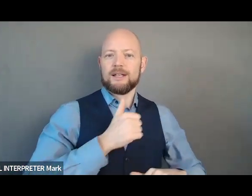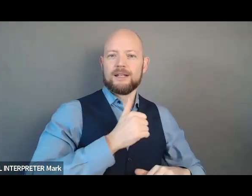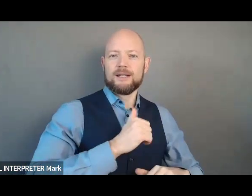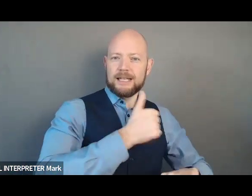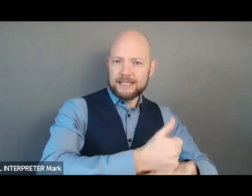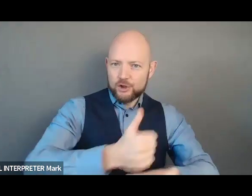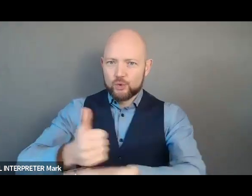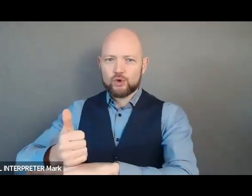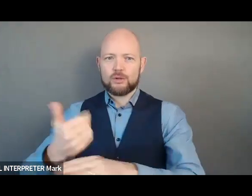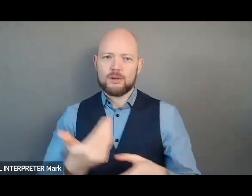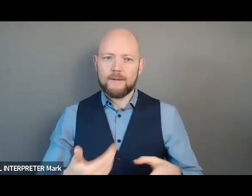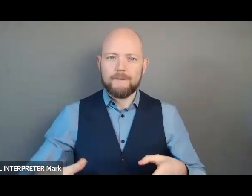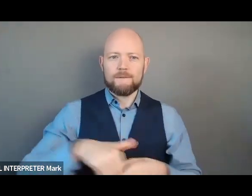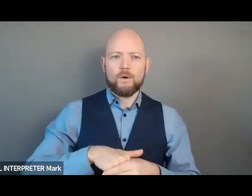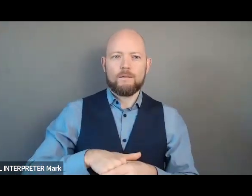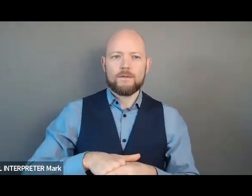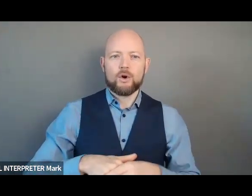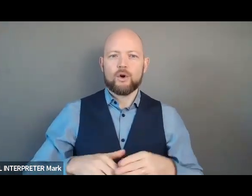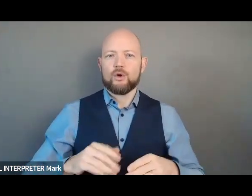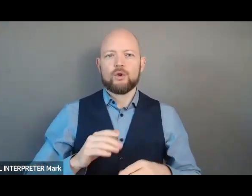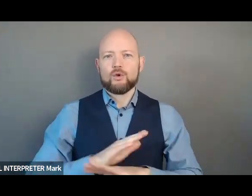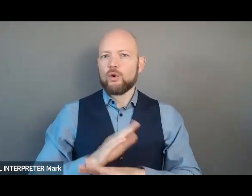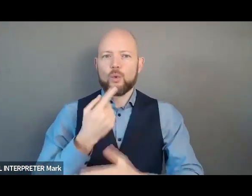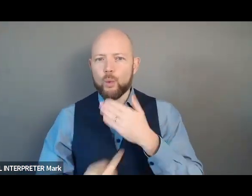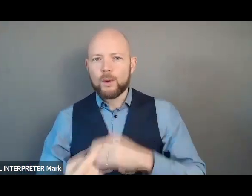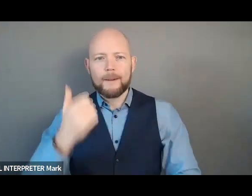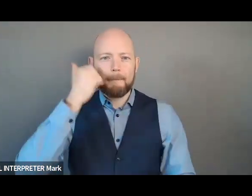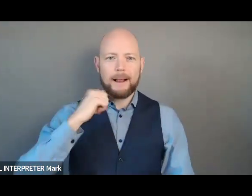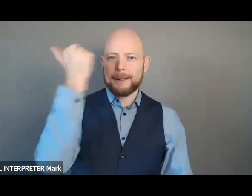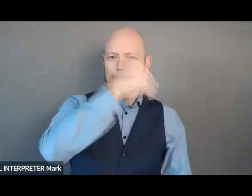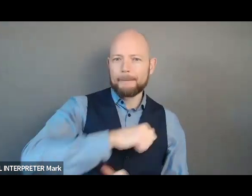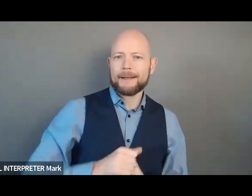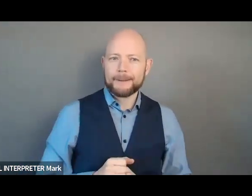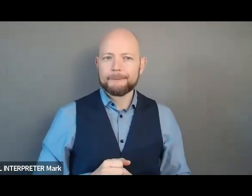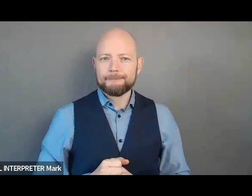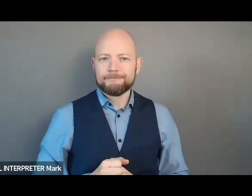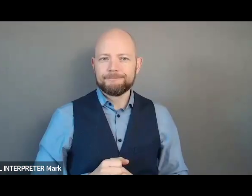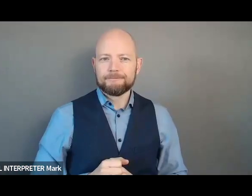within universities to be part of it. And I